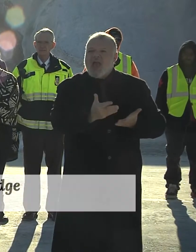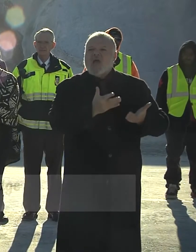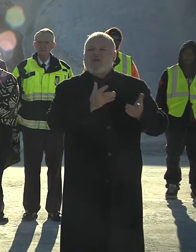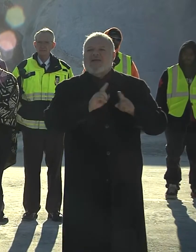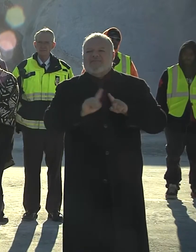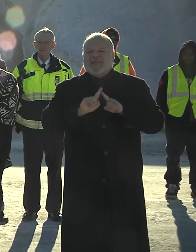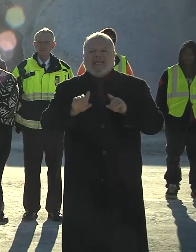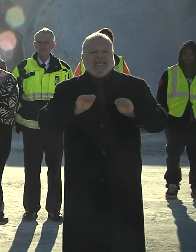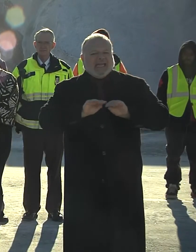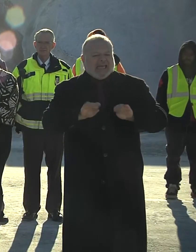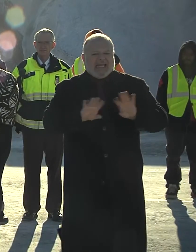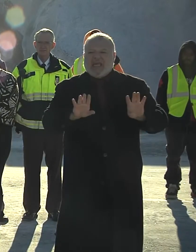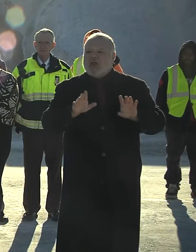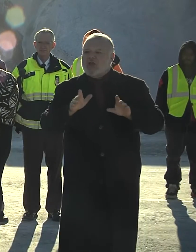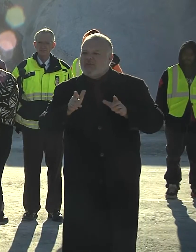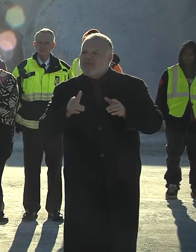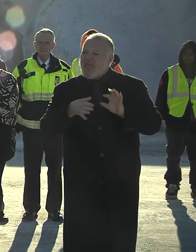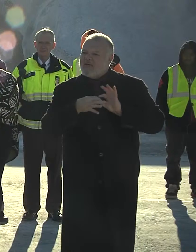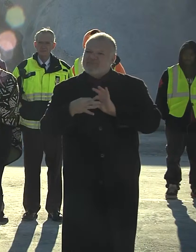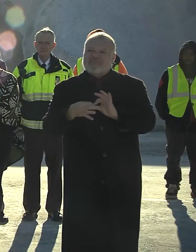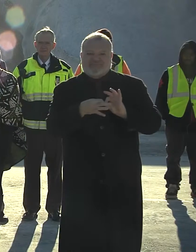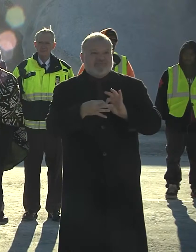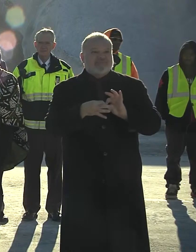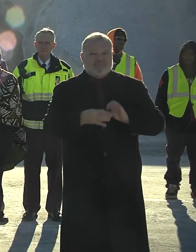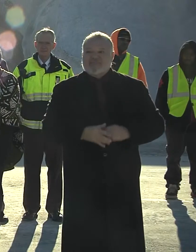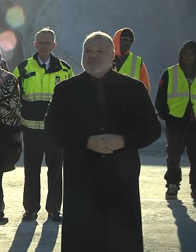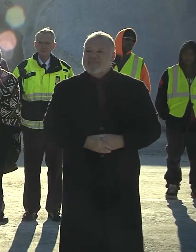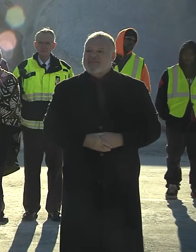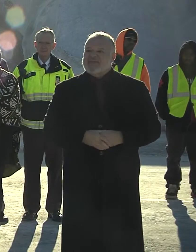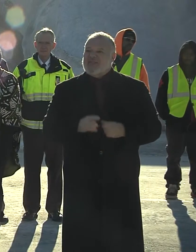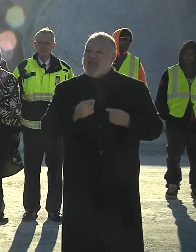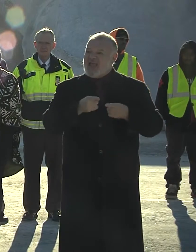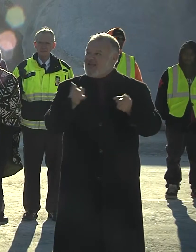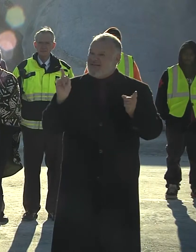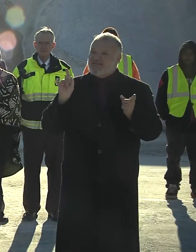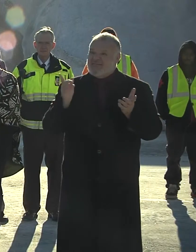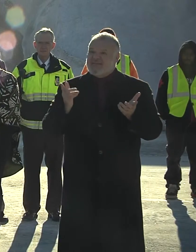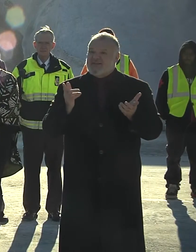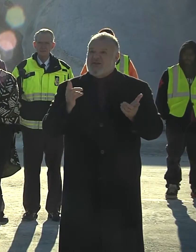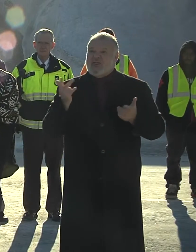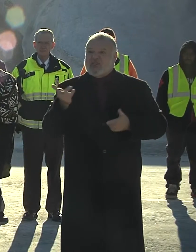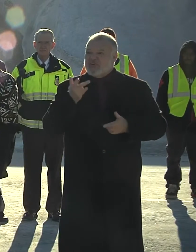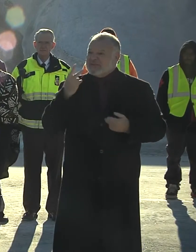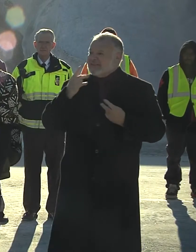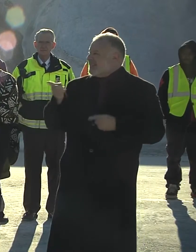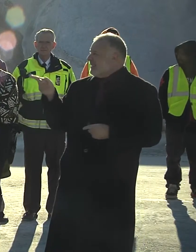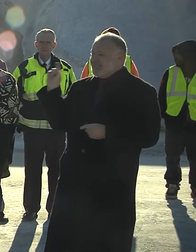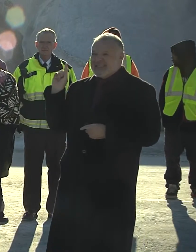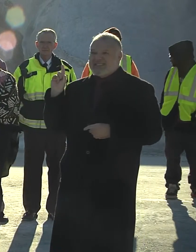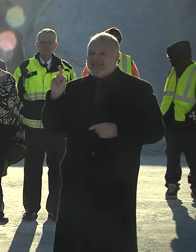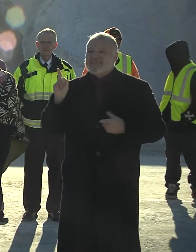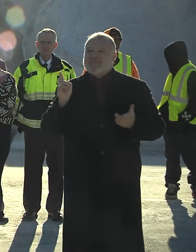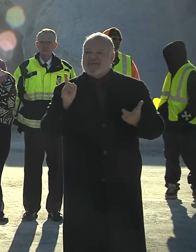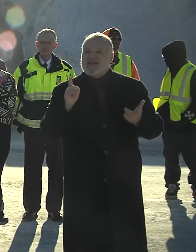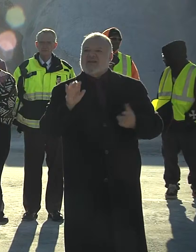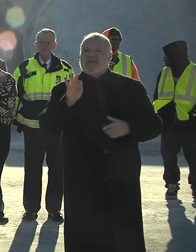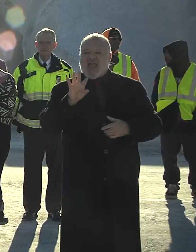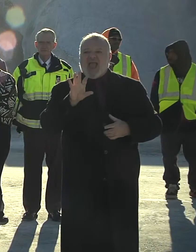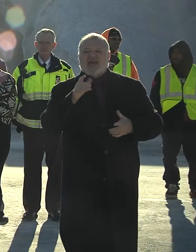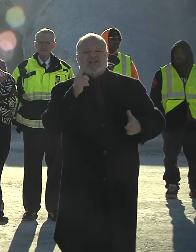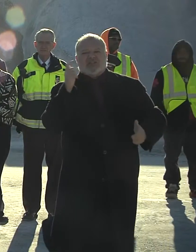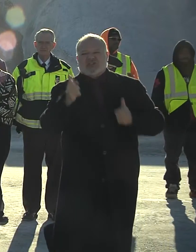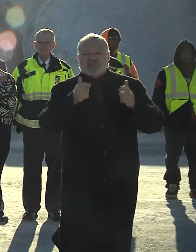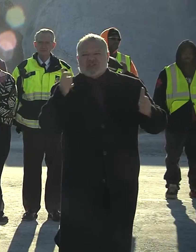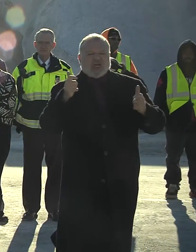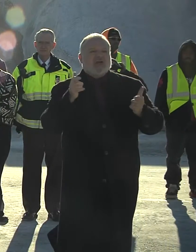pile behind us, the largest of 9 that we have in our district yards across the city. I'd like to start by thanking the